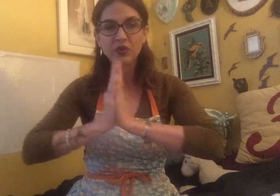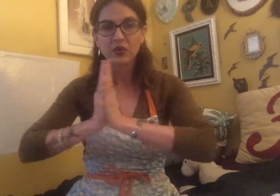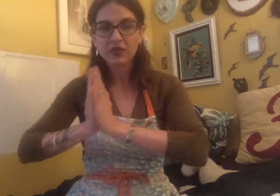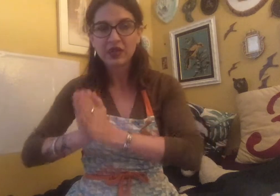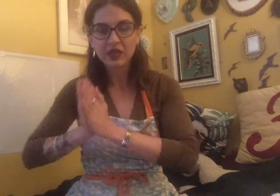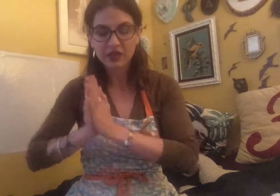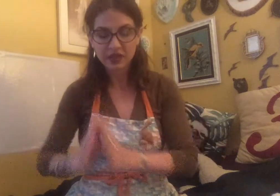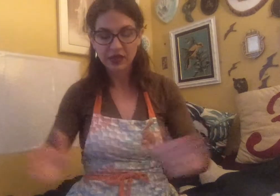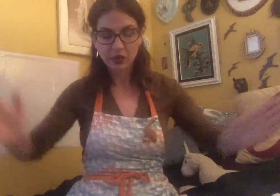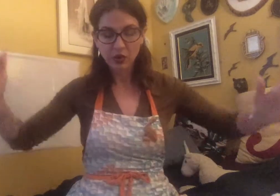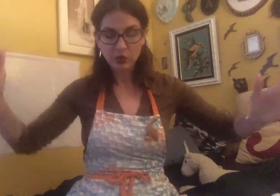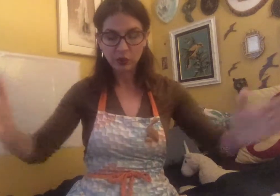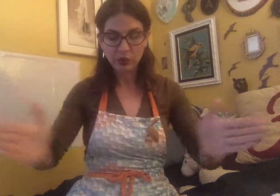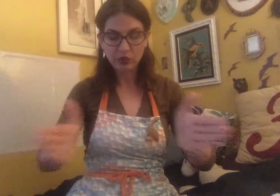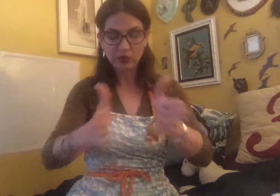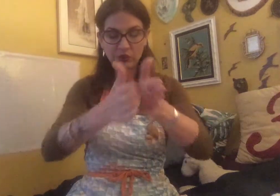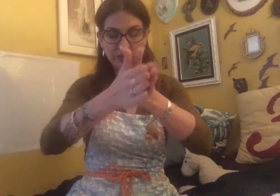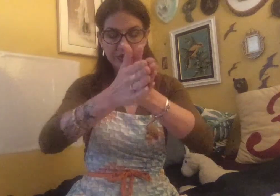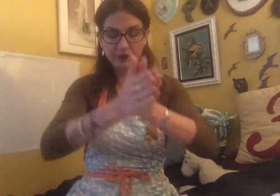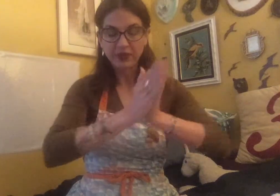R-U-D. Rude.